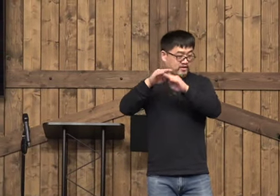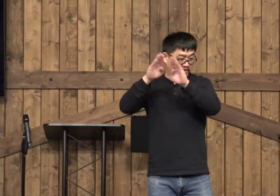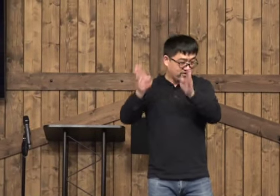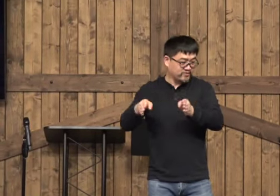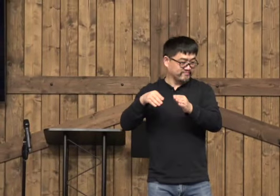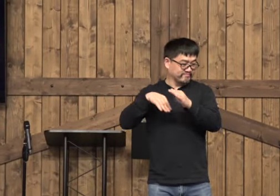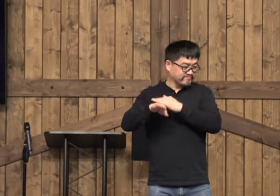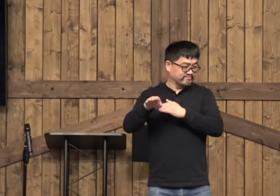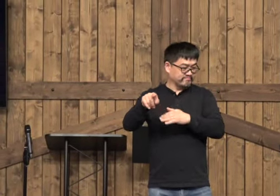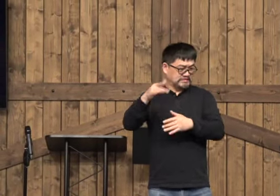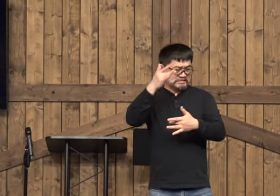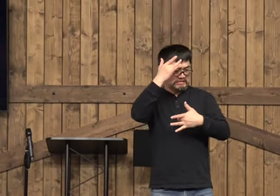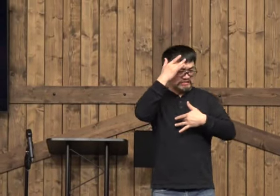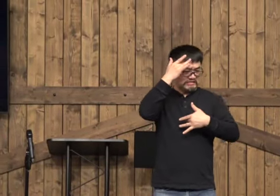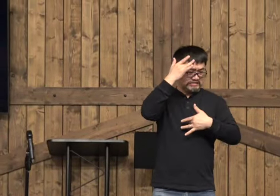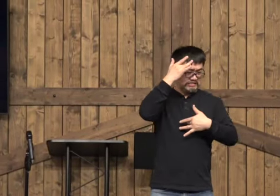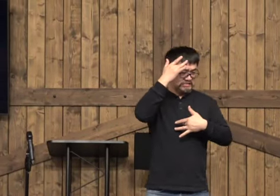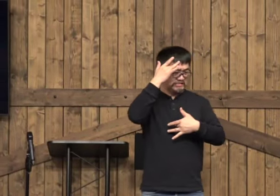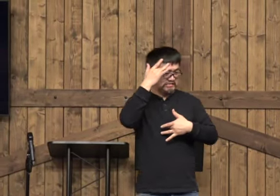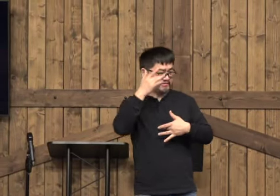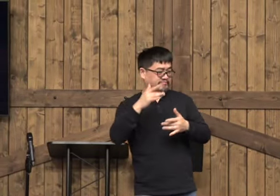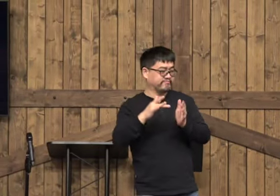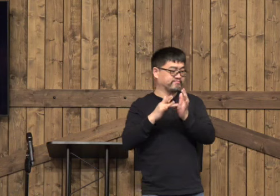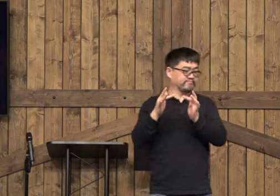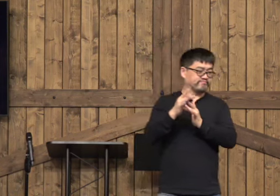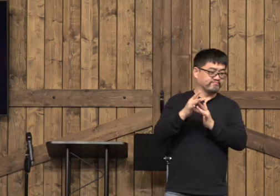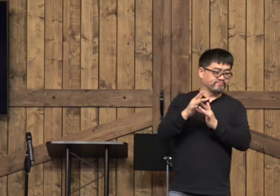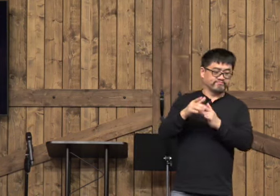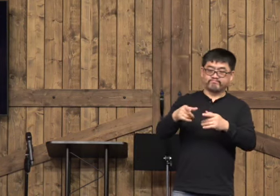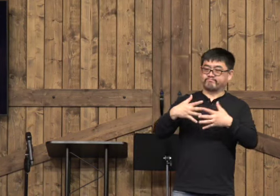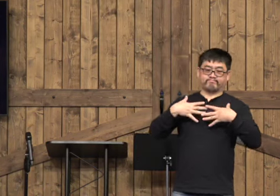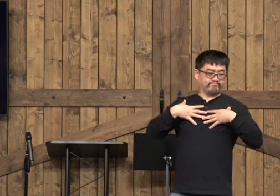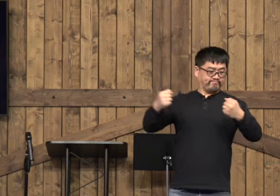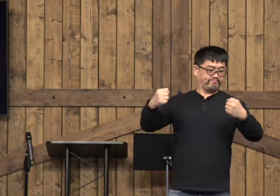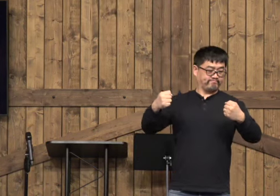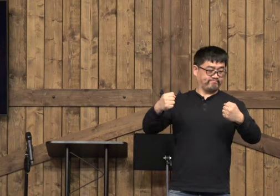Now he went into his mother-in-law. And his mother-in-law was ill.